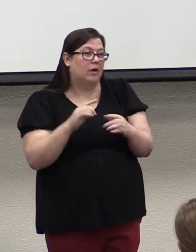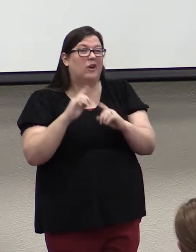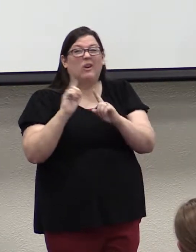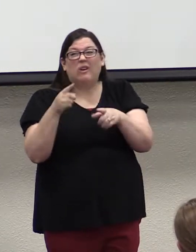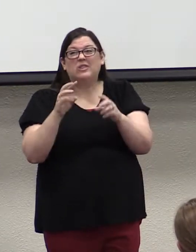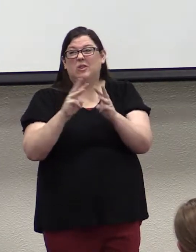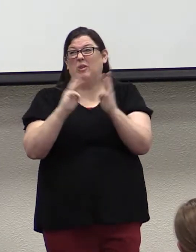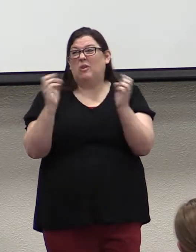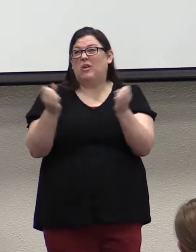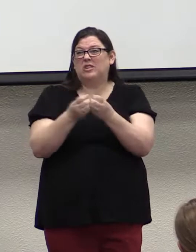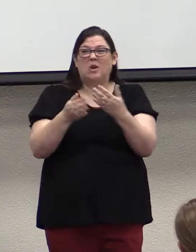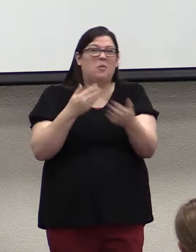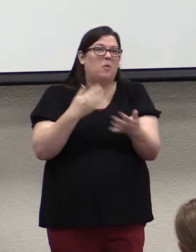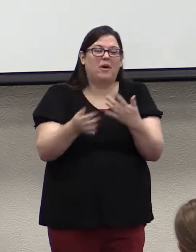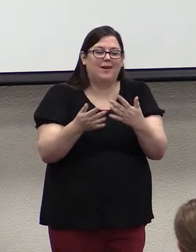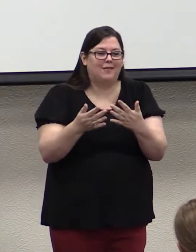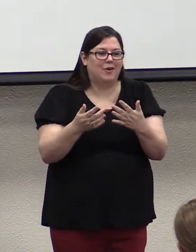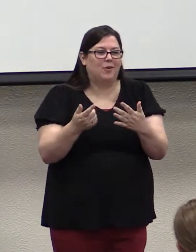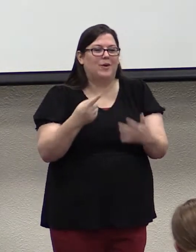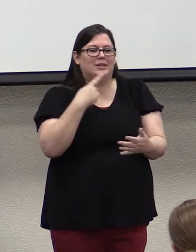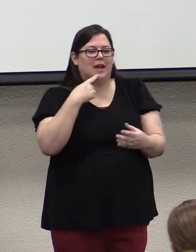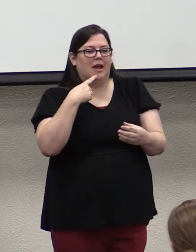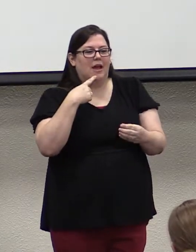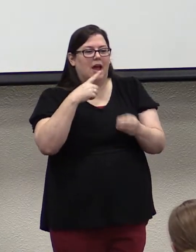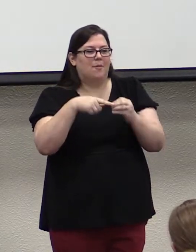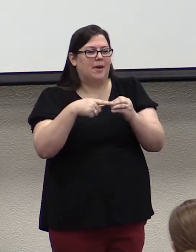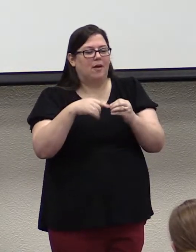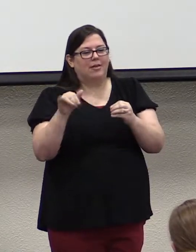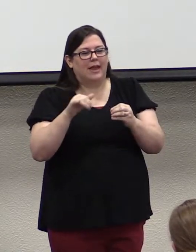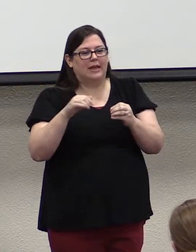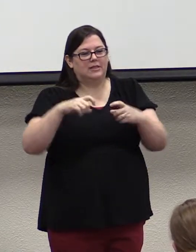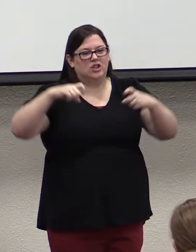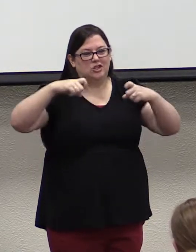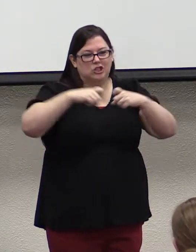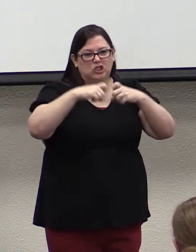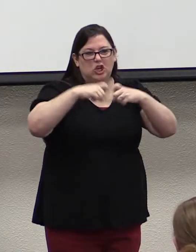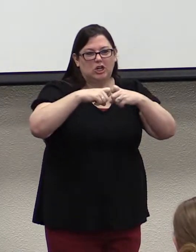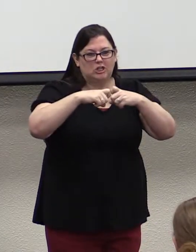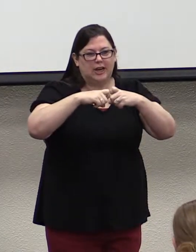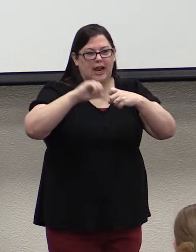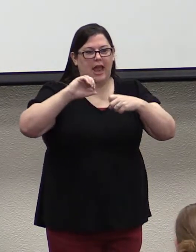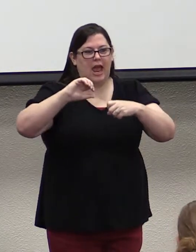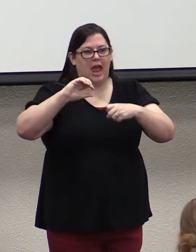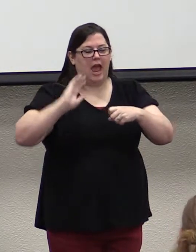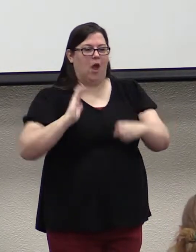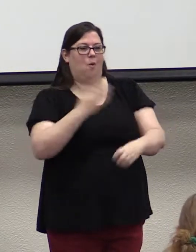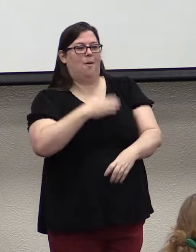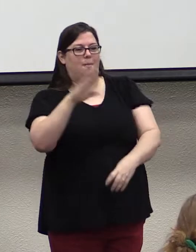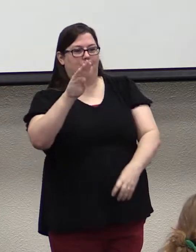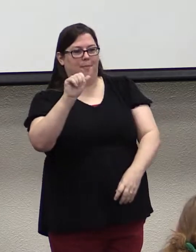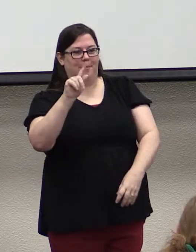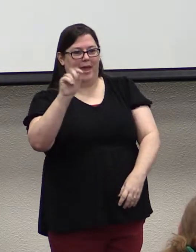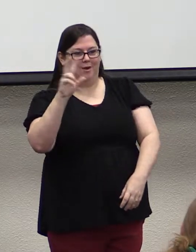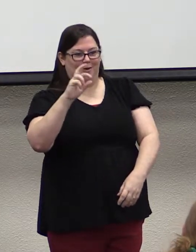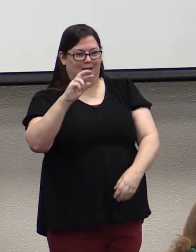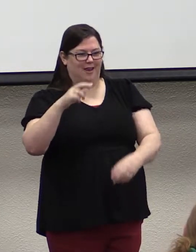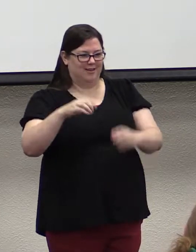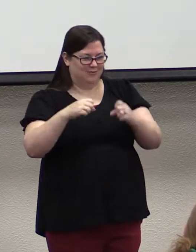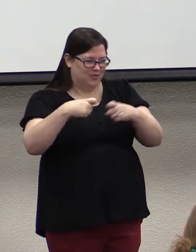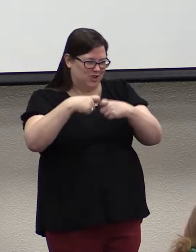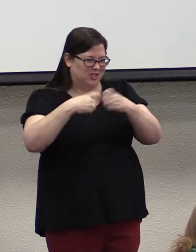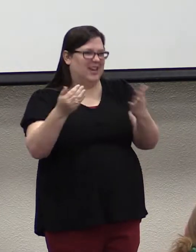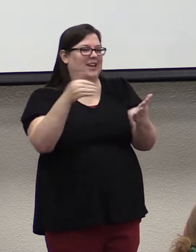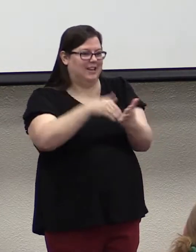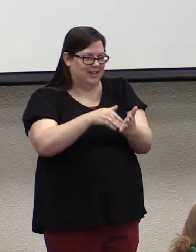talk about it as if it's recharging our batteries. I think we're making a big mistake if we talk about our spirituality,